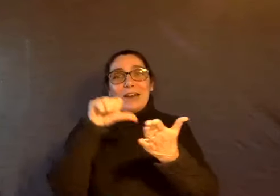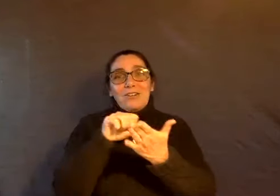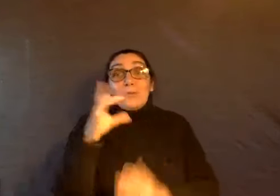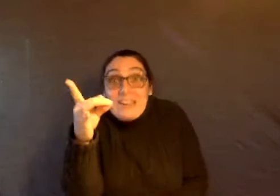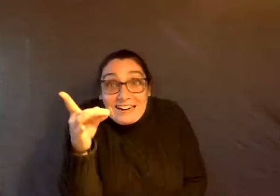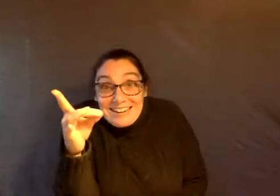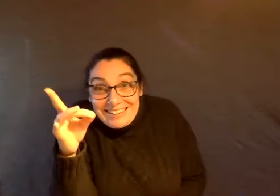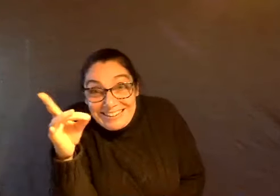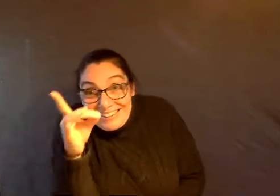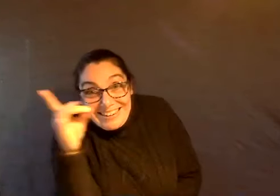pages were stuck. I